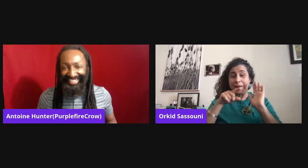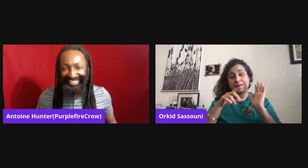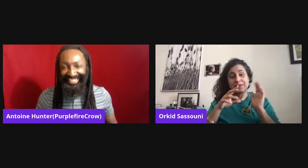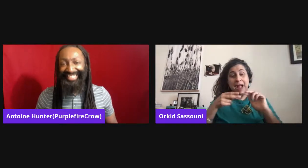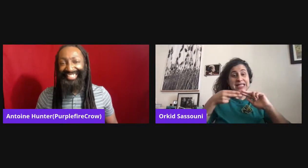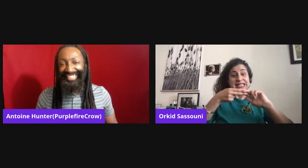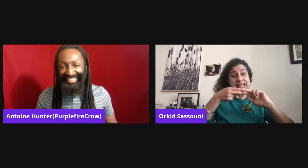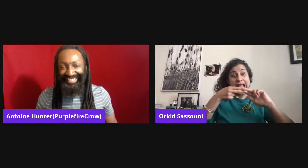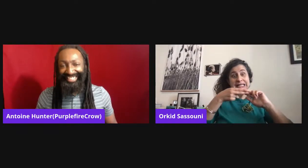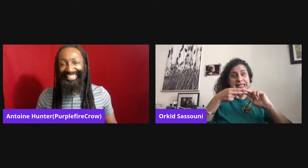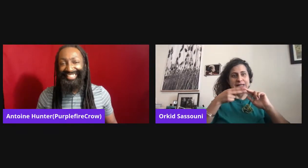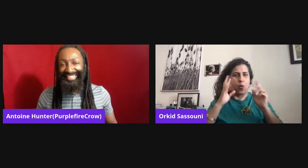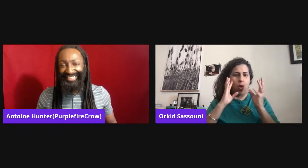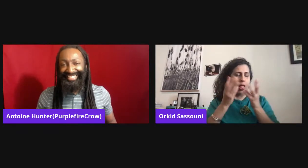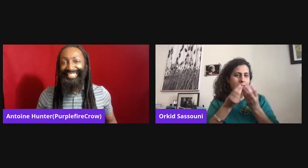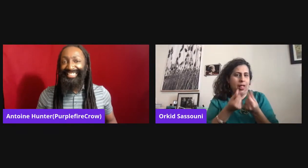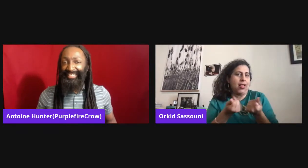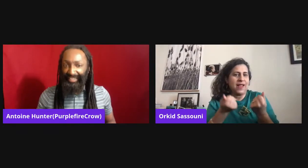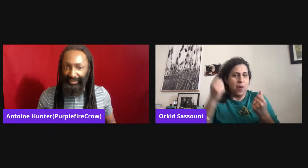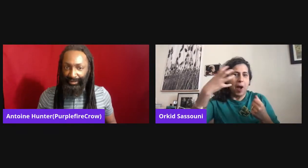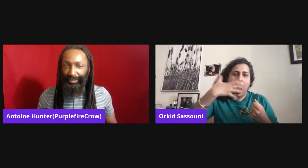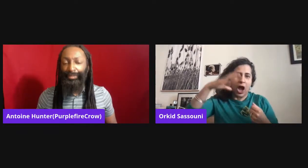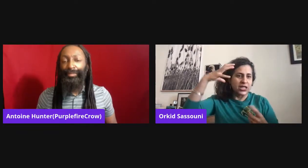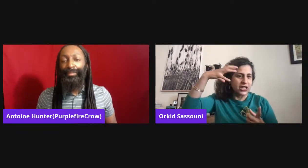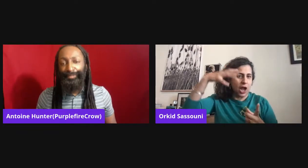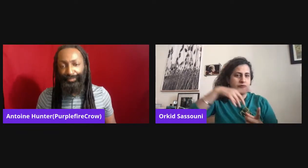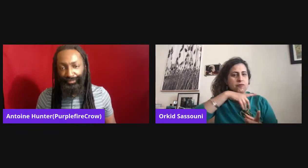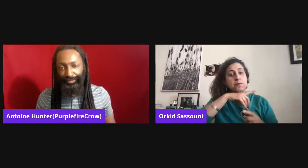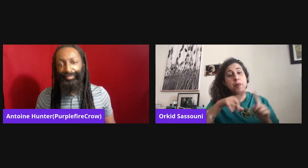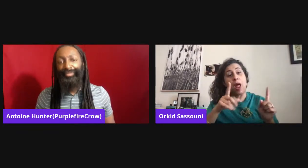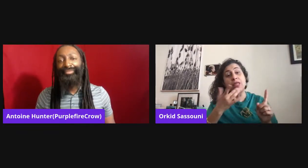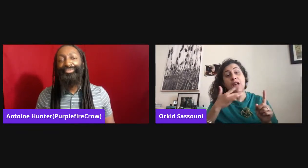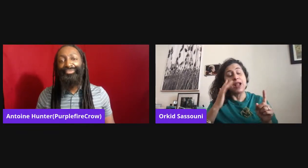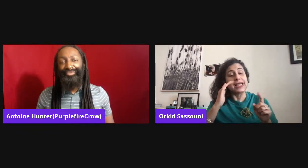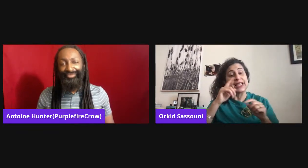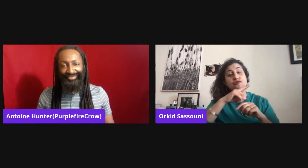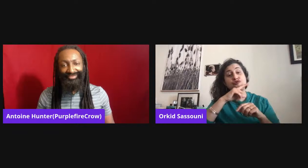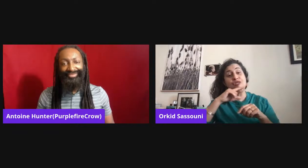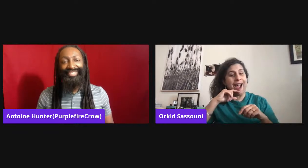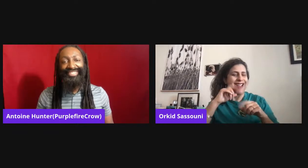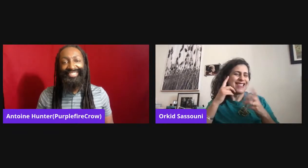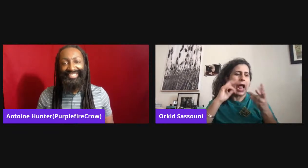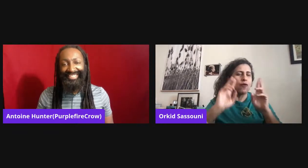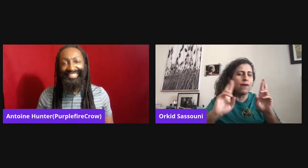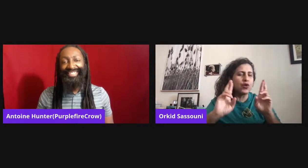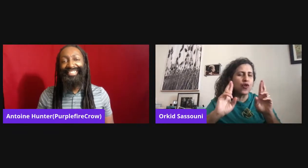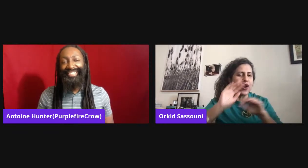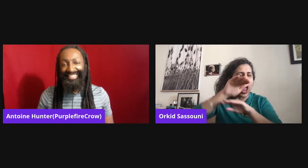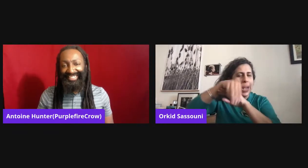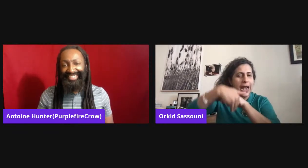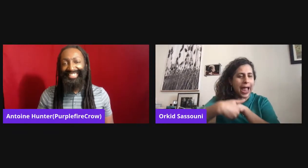I was worried that the slides, because they're so old, that they would, you know, just like disintegrate and dry